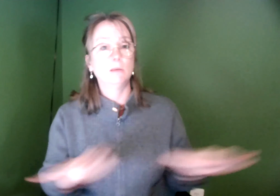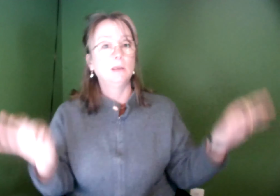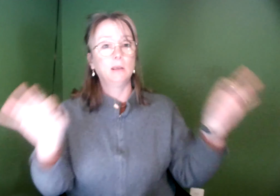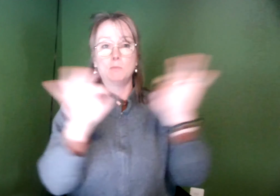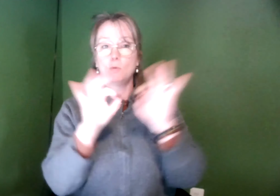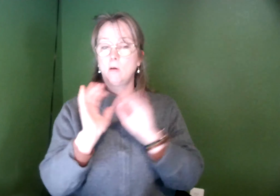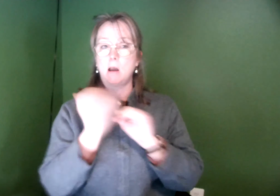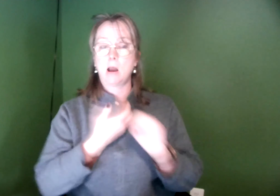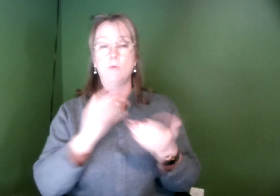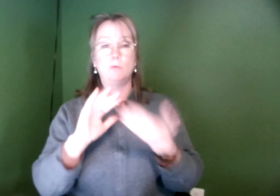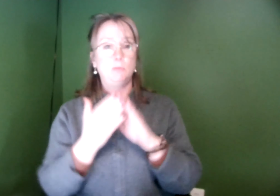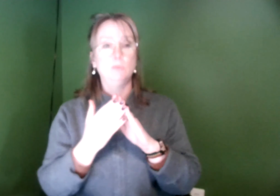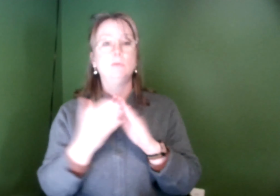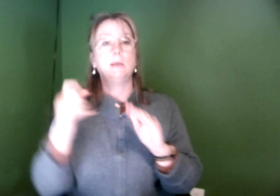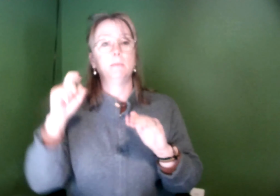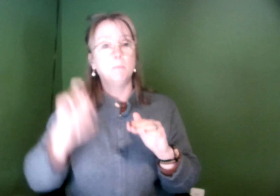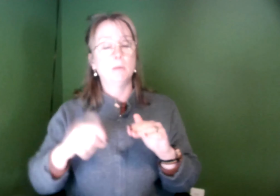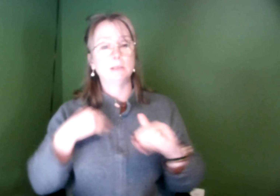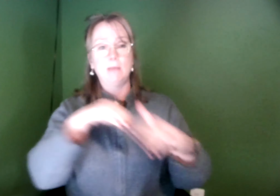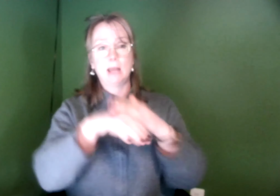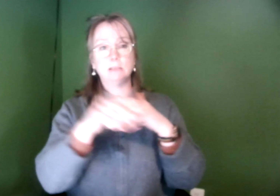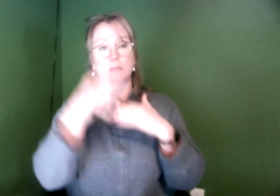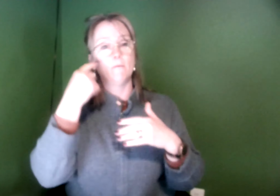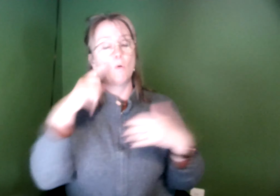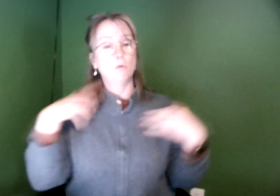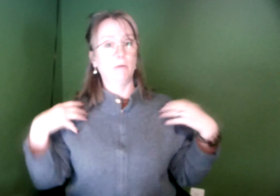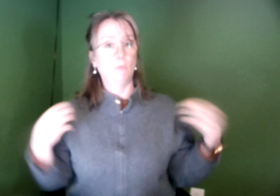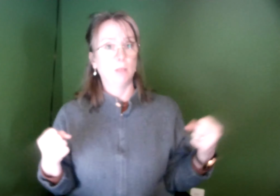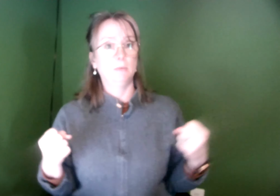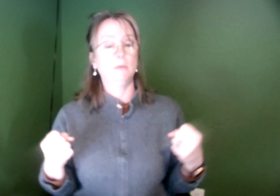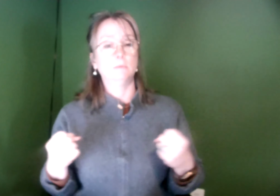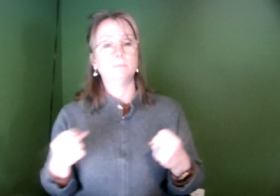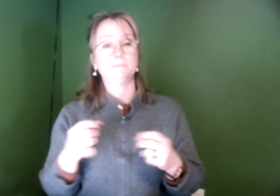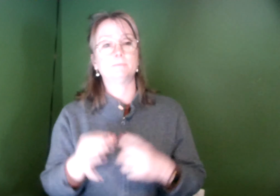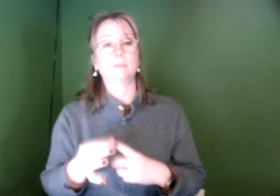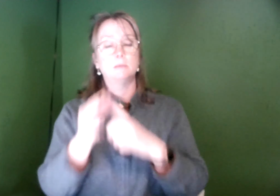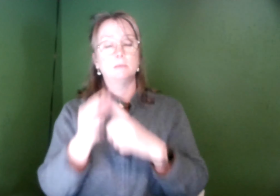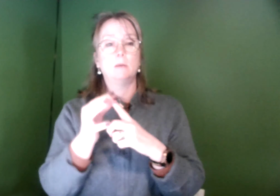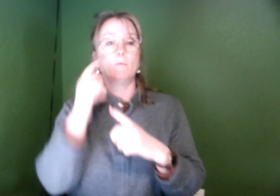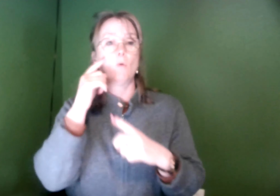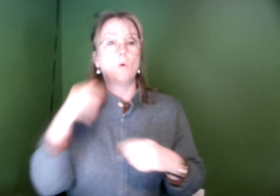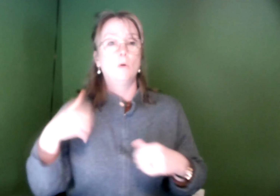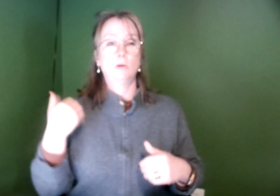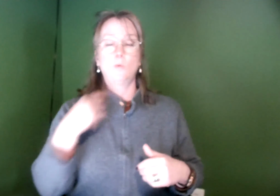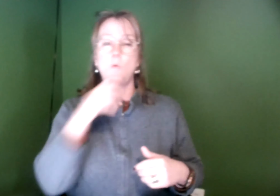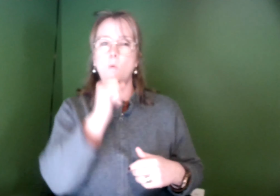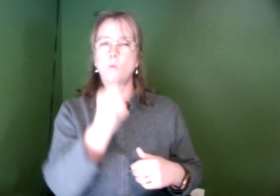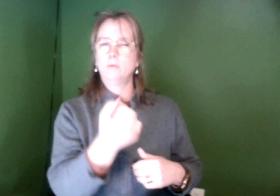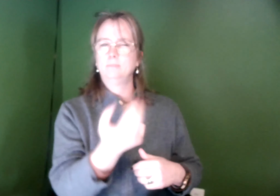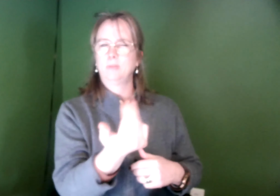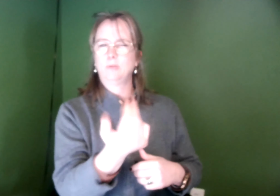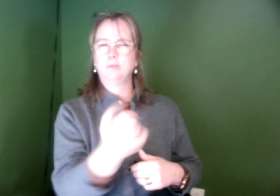community to really have access for their well-being, and especially with the teens that we work with, the same